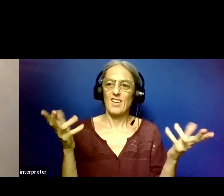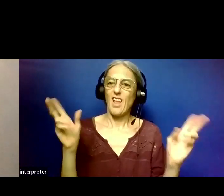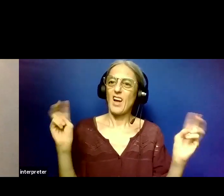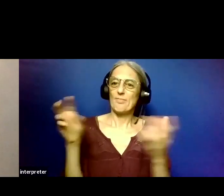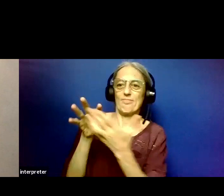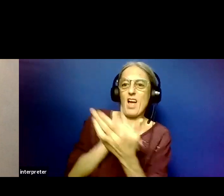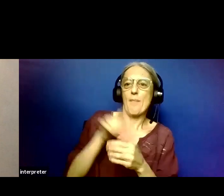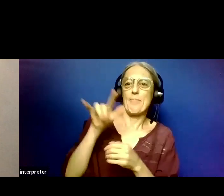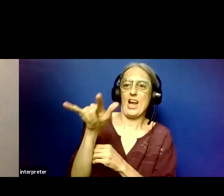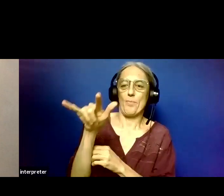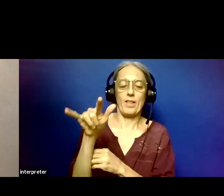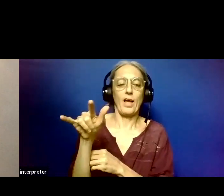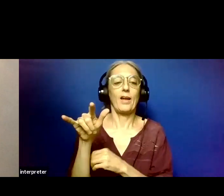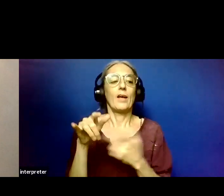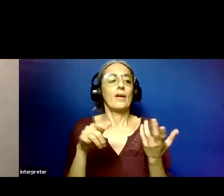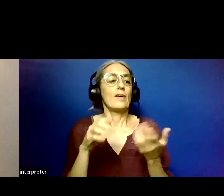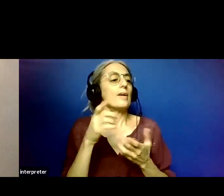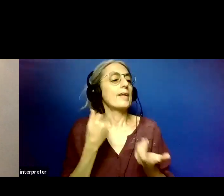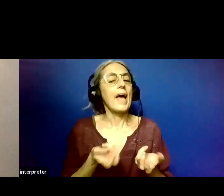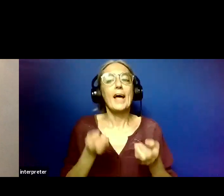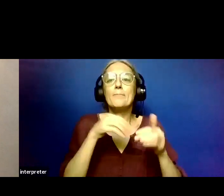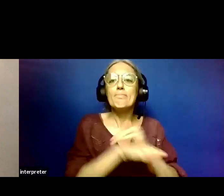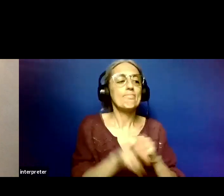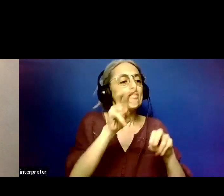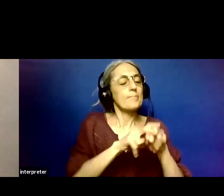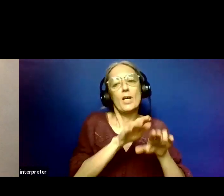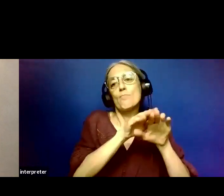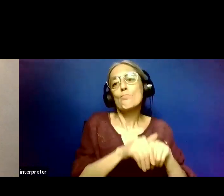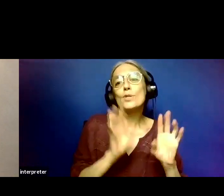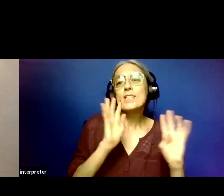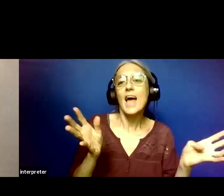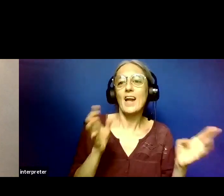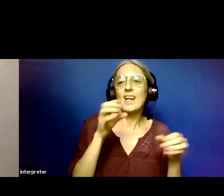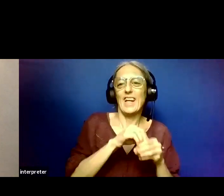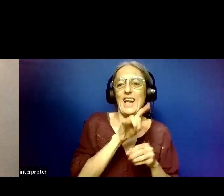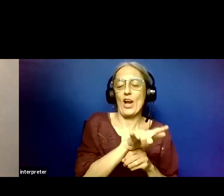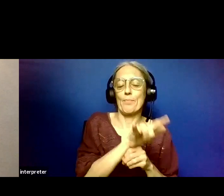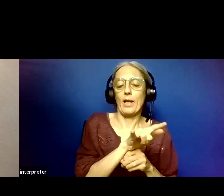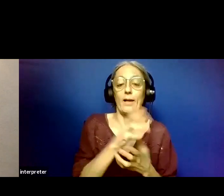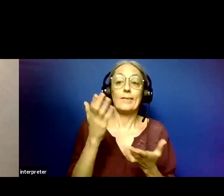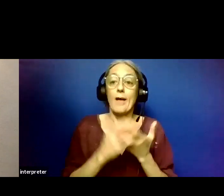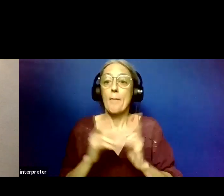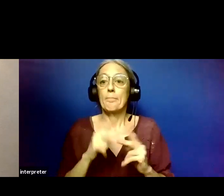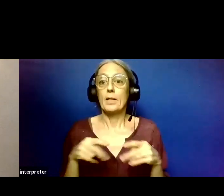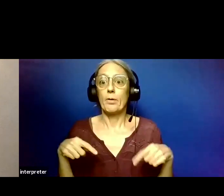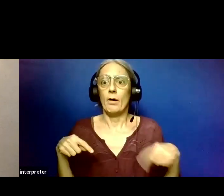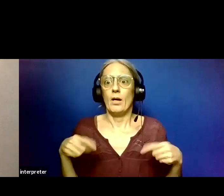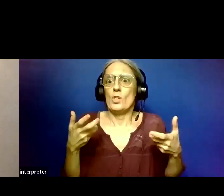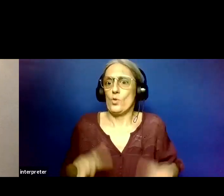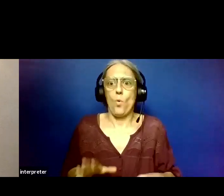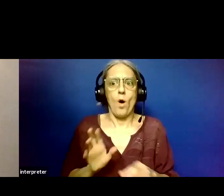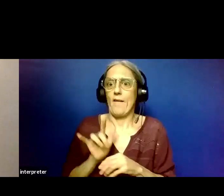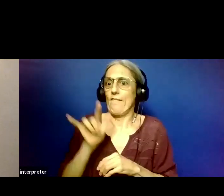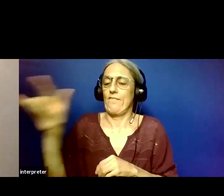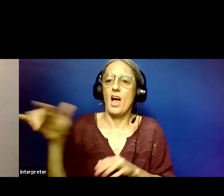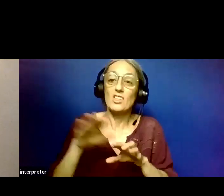that people with anxiety about riding on an airplane, children or adults, my sister has horrible anxiety about flying,